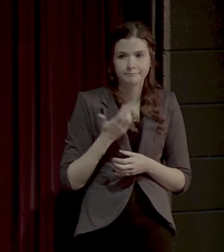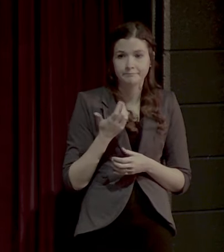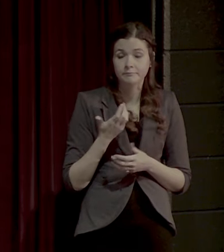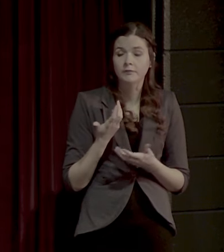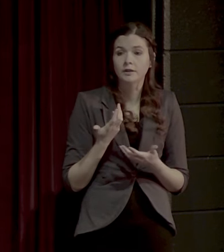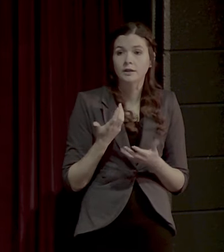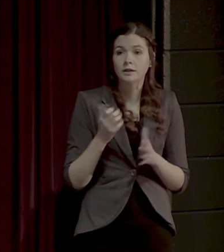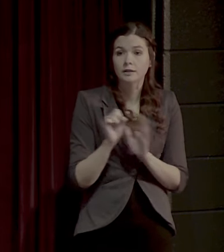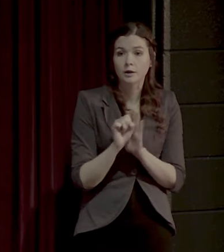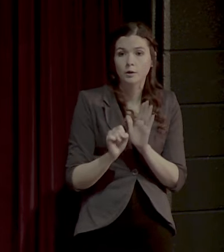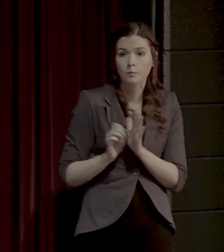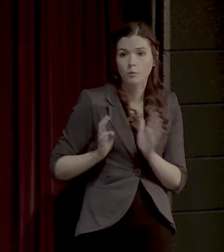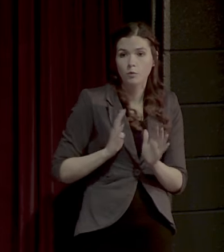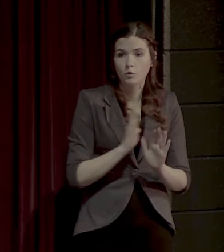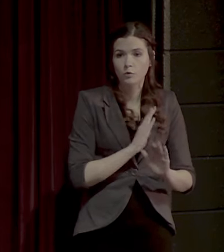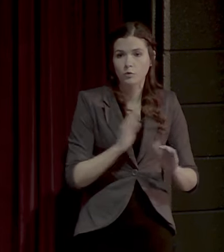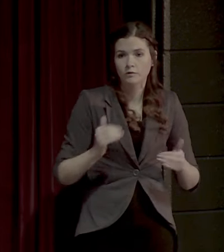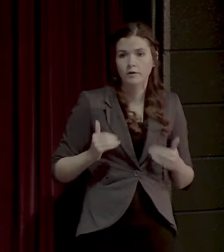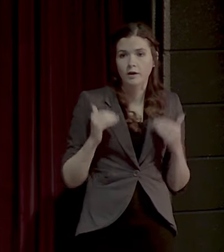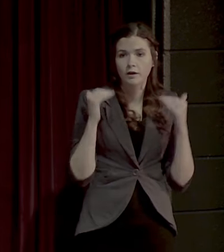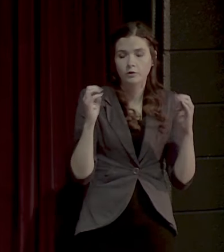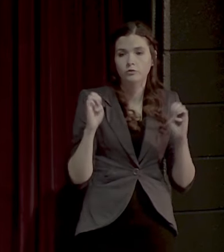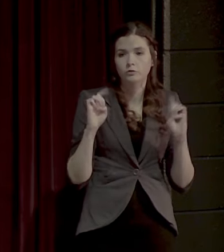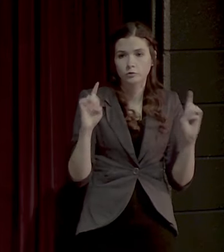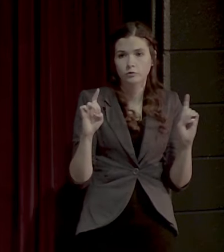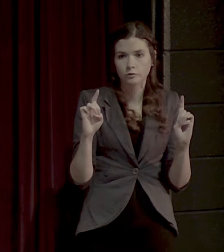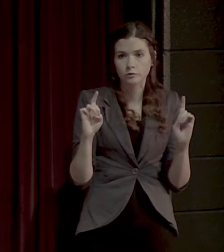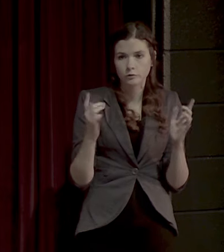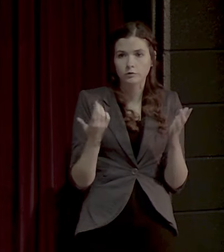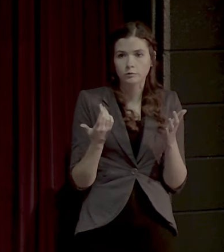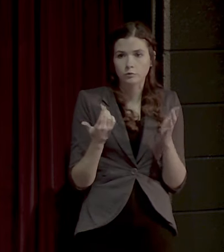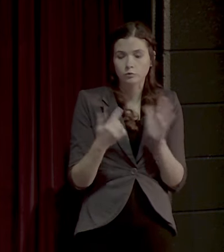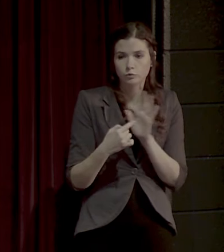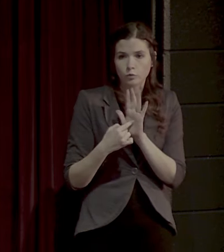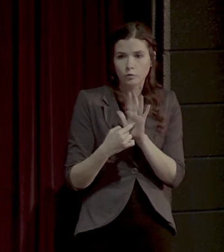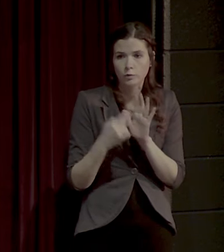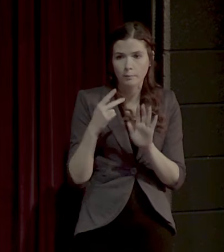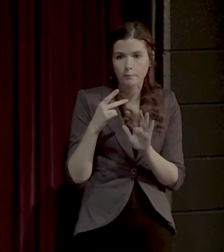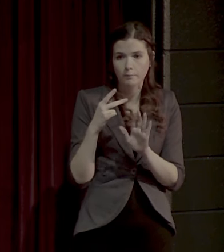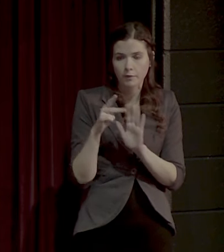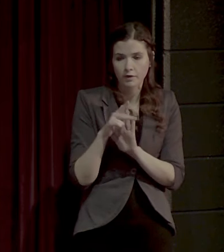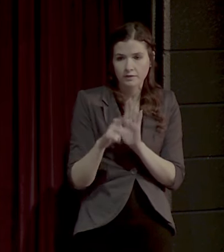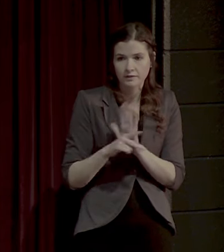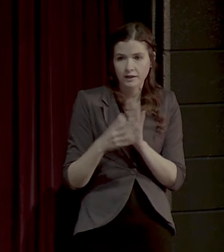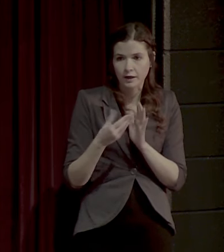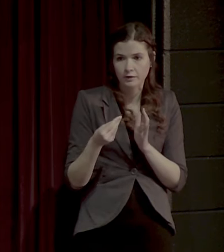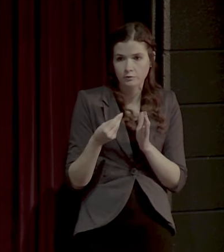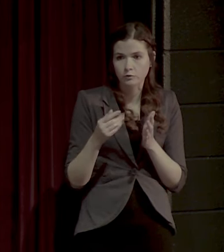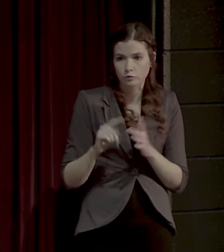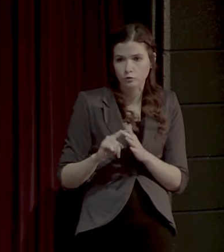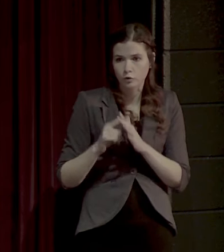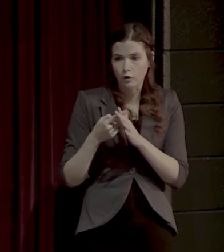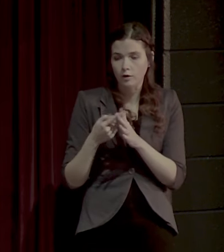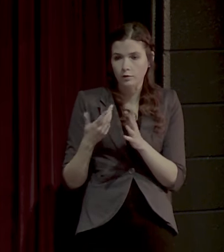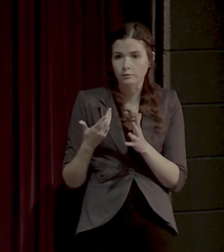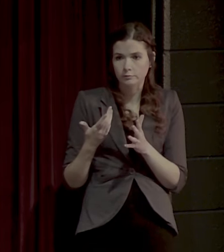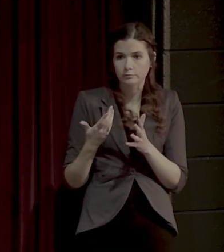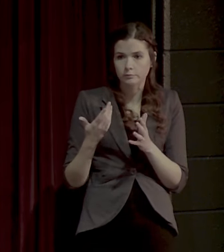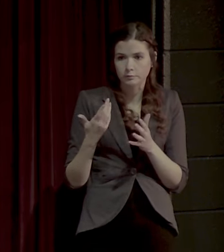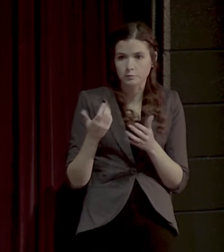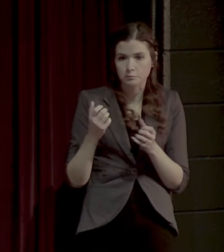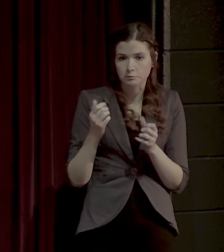Higher Education serves to shape policy and paths to offer as many opportunities for student success as